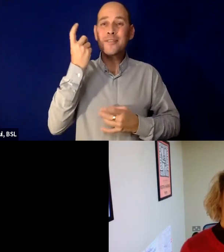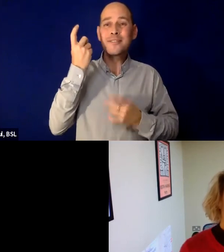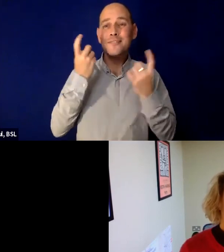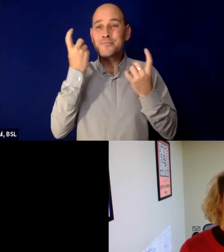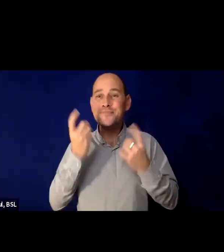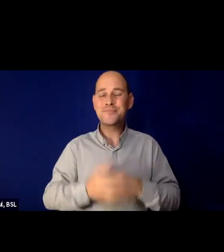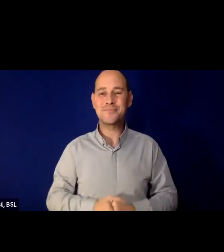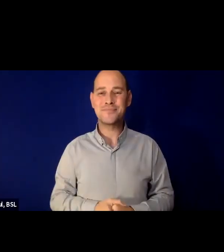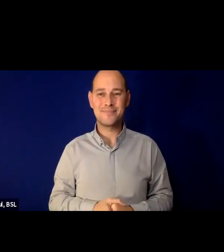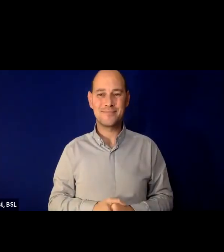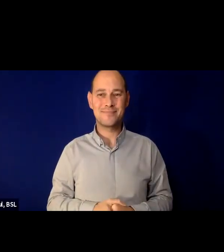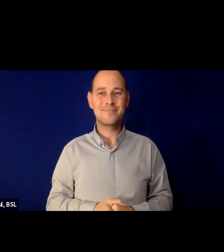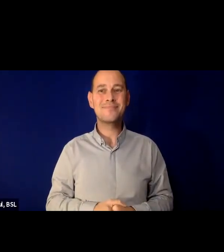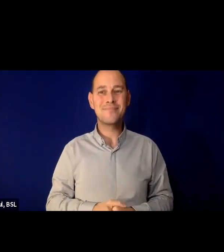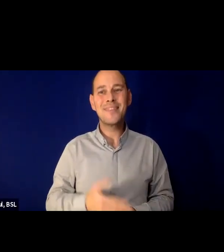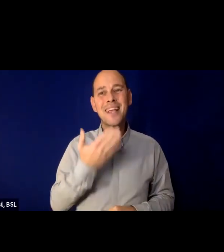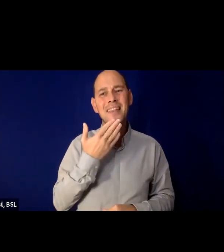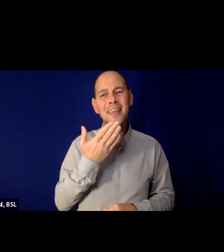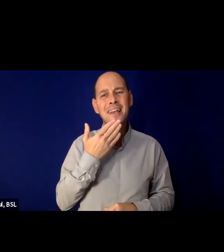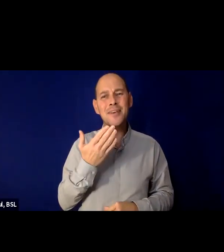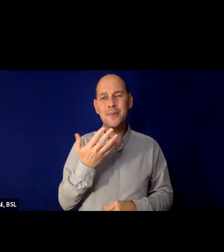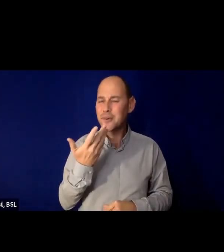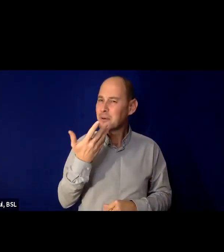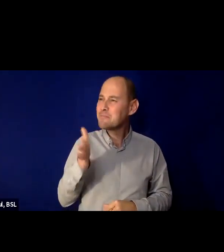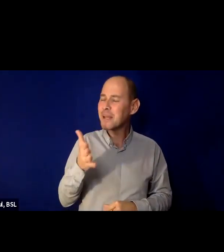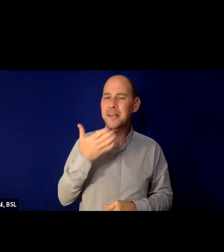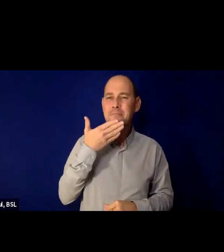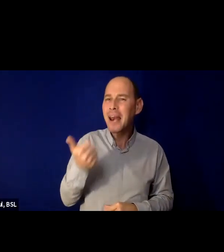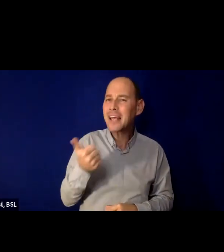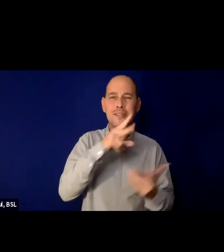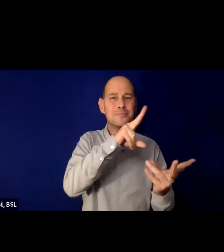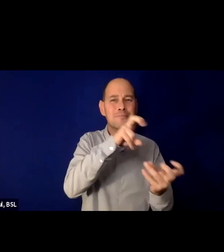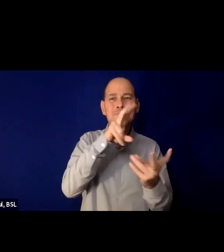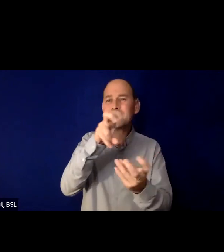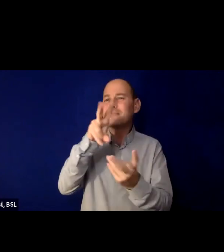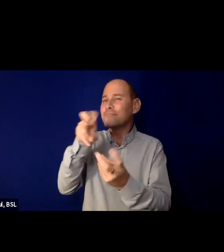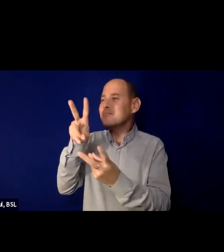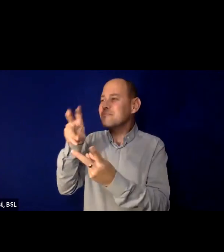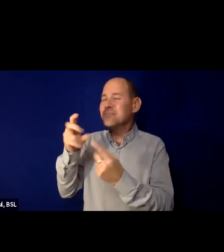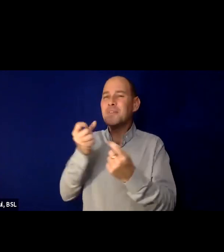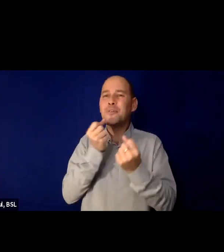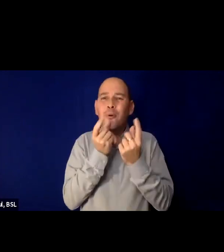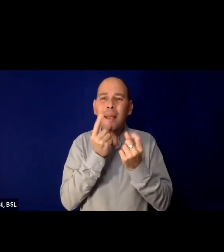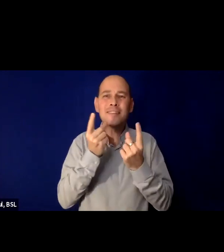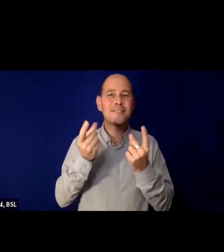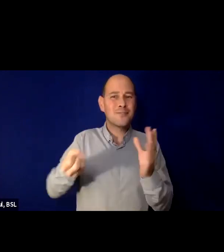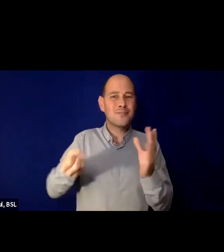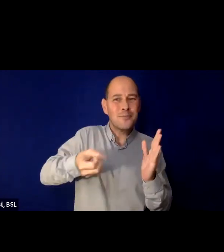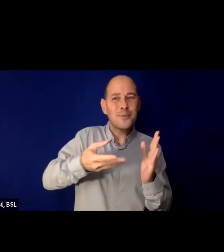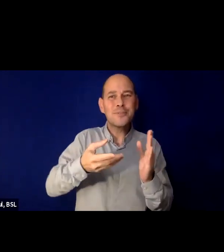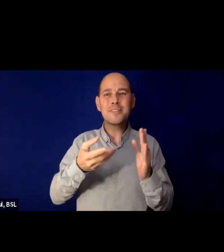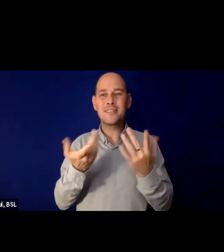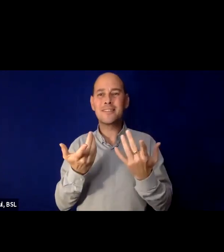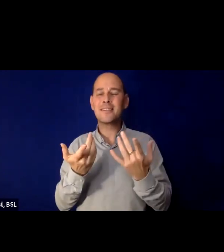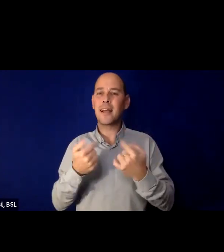Thanks so much, Louise, and it's been a real pleasure to listen to everyone's comments and contributions, and especially thank you to our colleagues